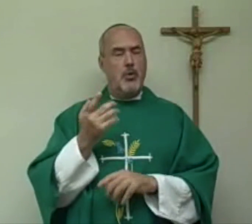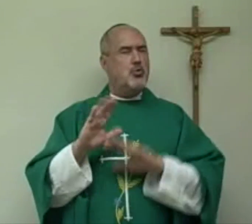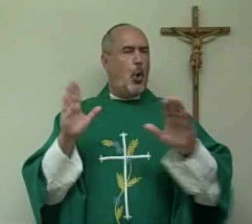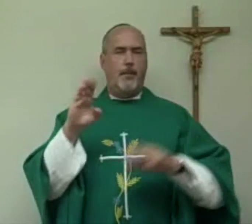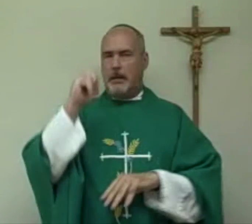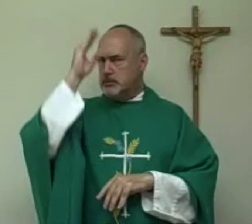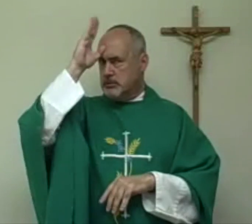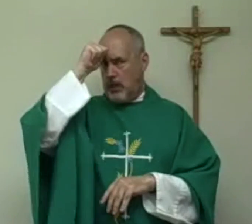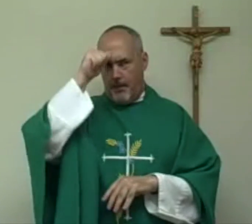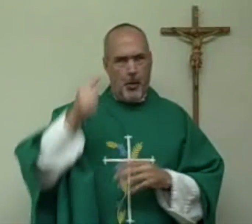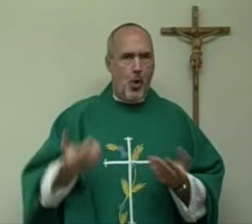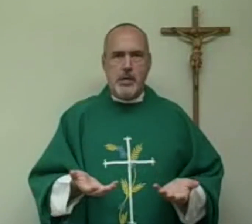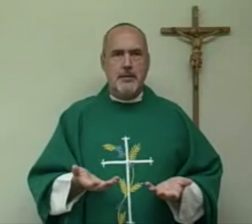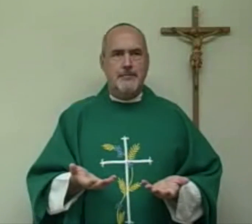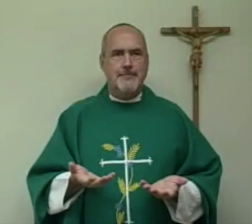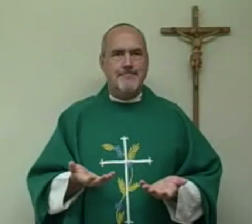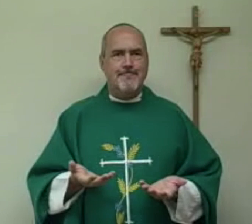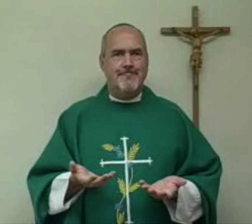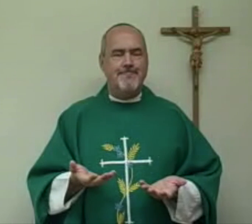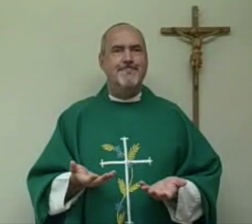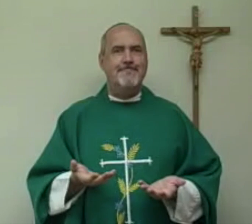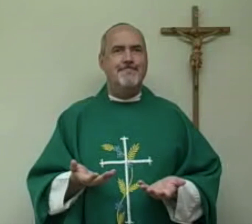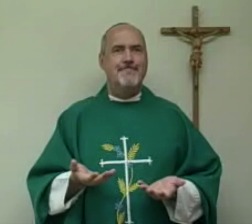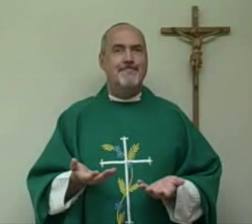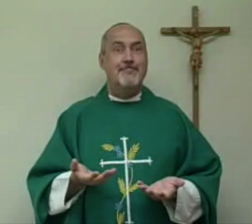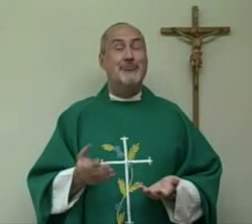says it's important for us not to be stubborn.